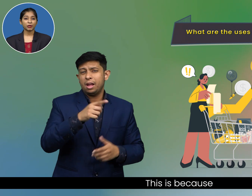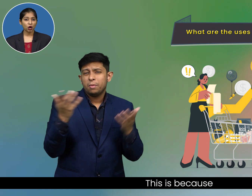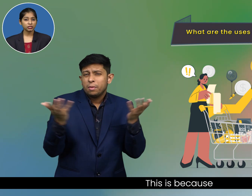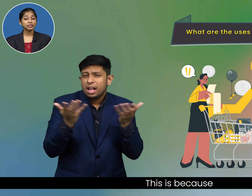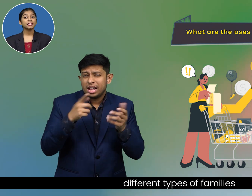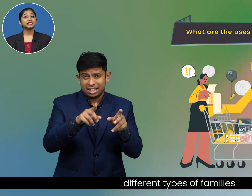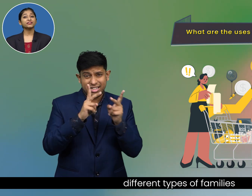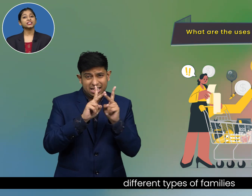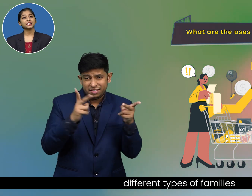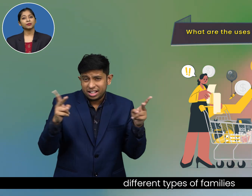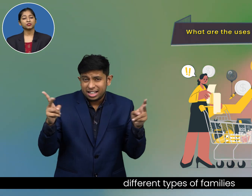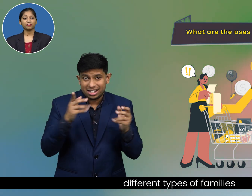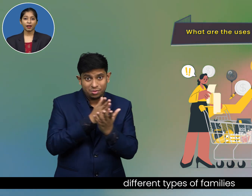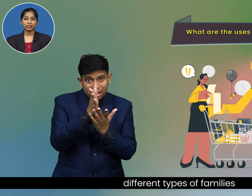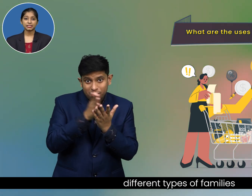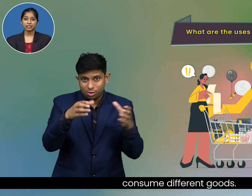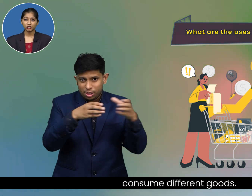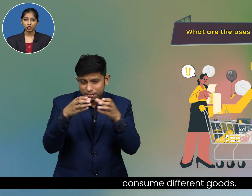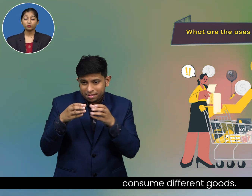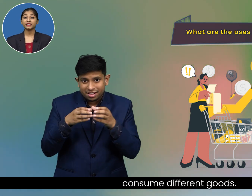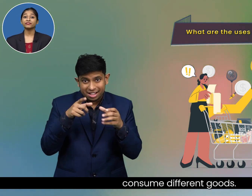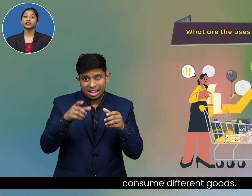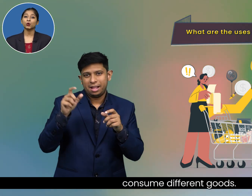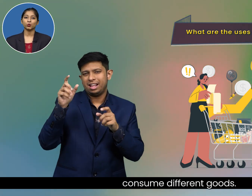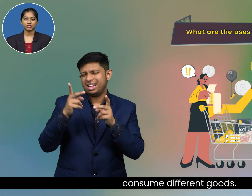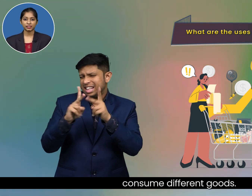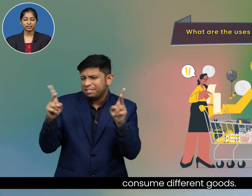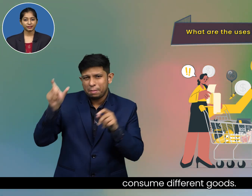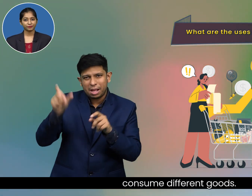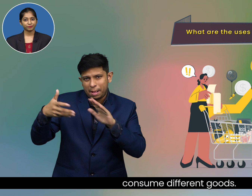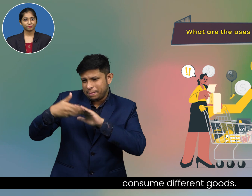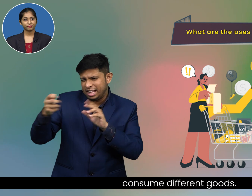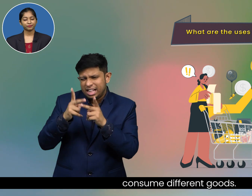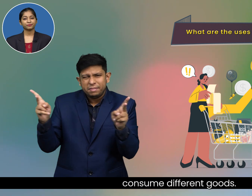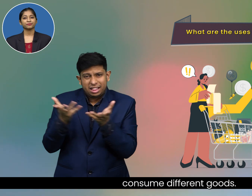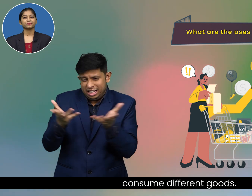This is because different types of families consume different goods.